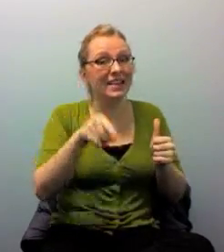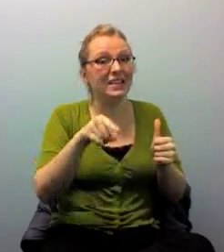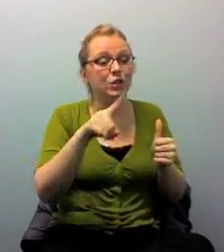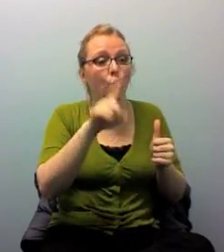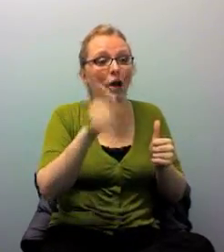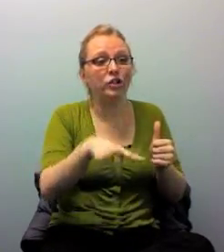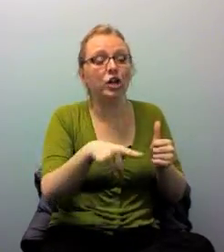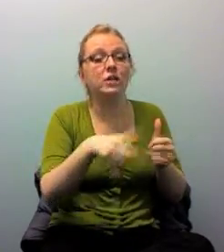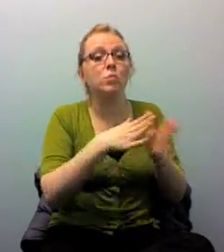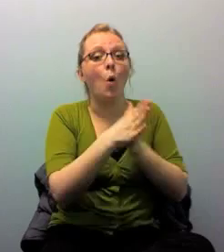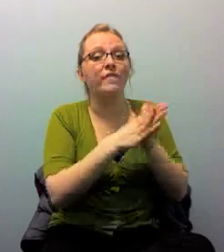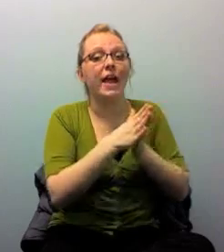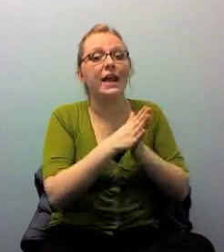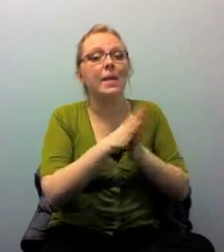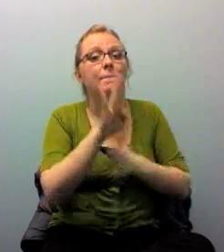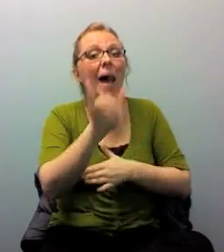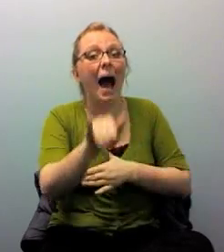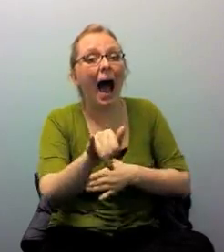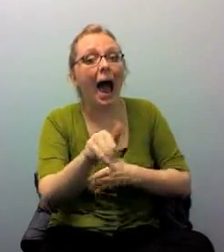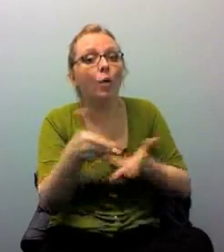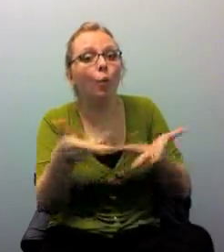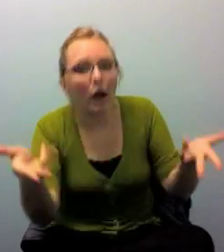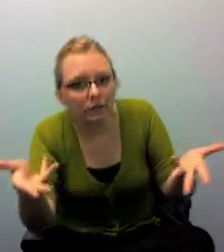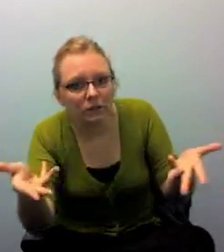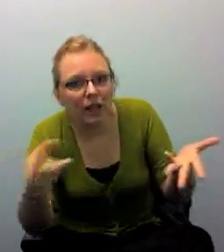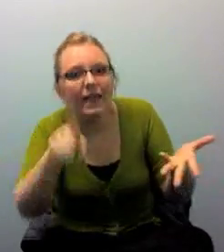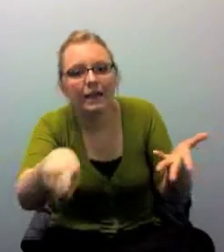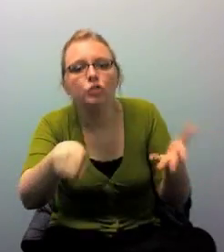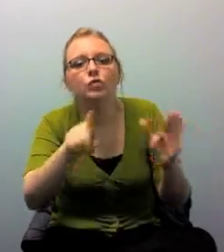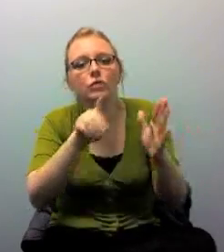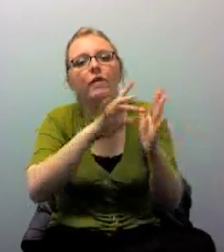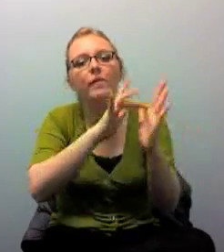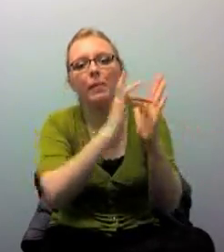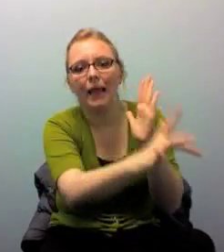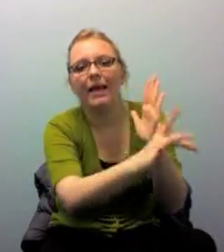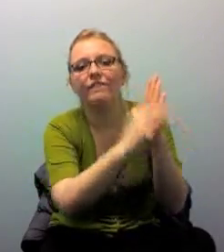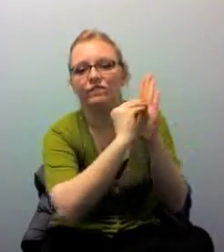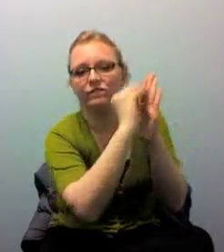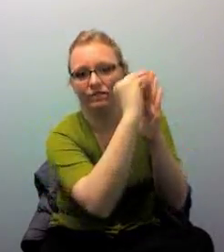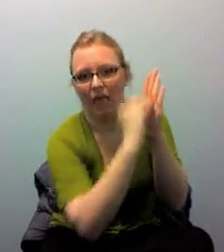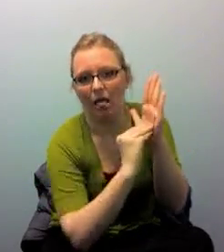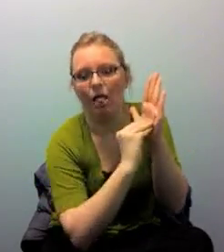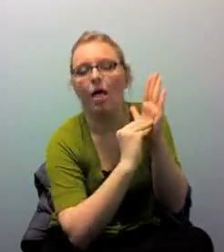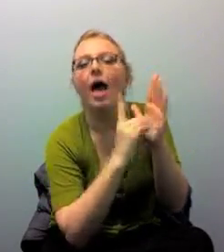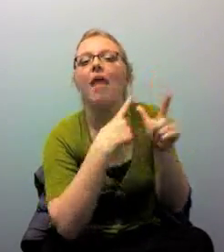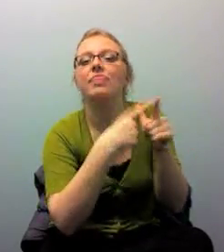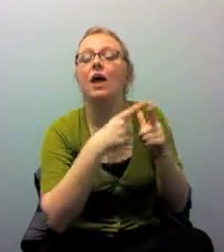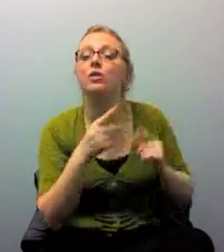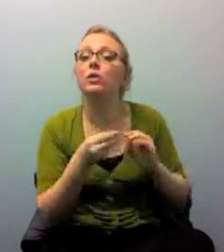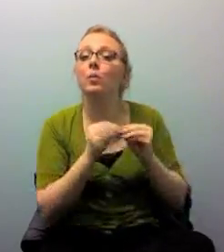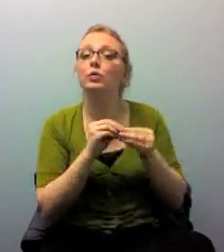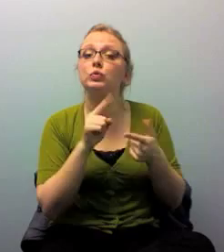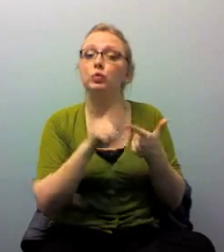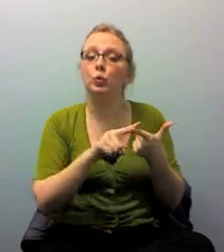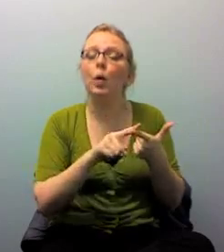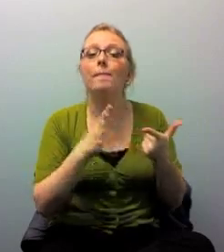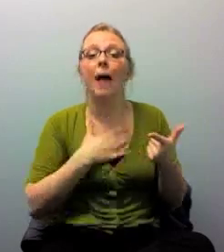motivated by what? They should go ahead and fill in the blanks. And two, my response to this question would